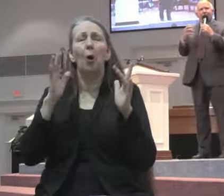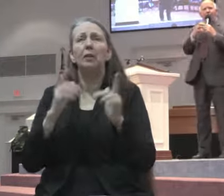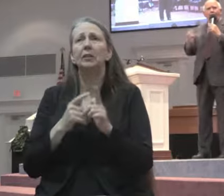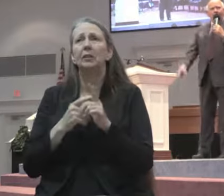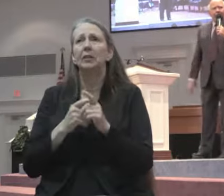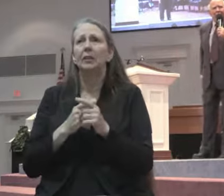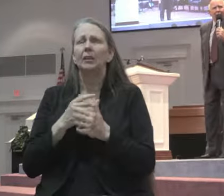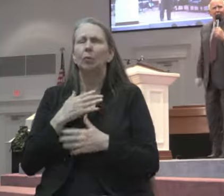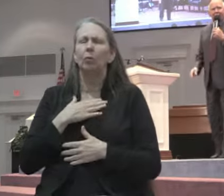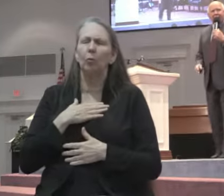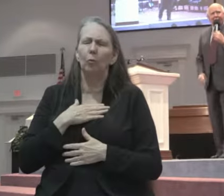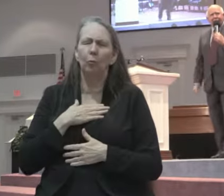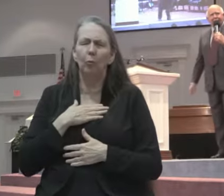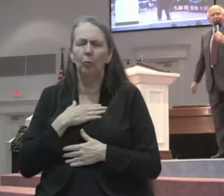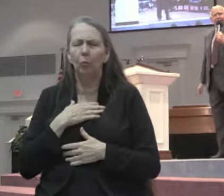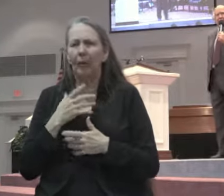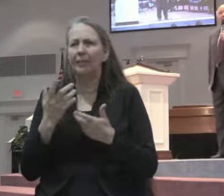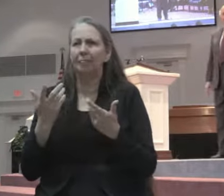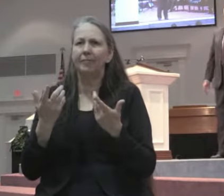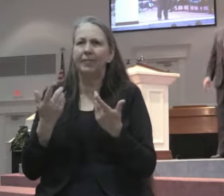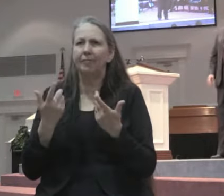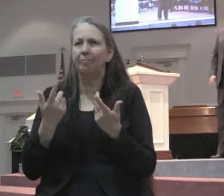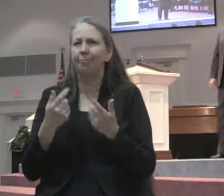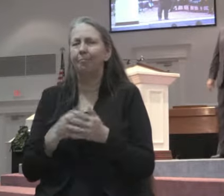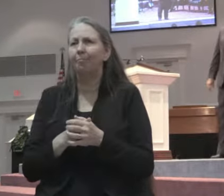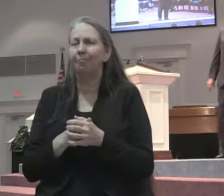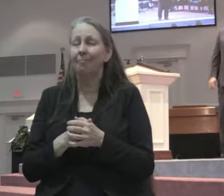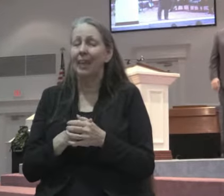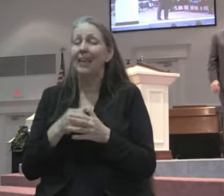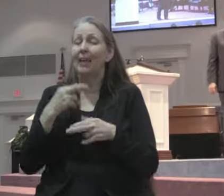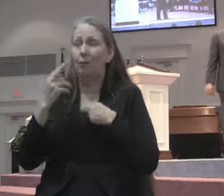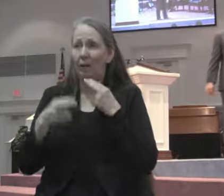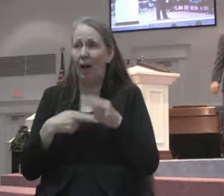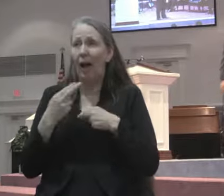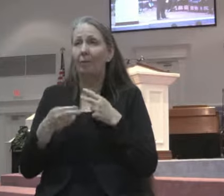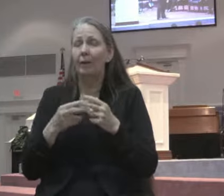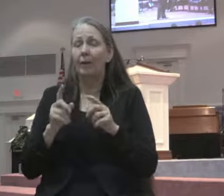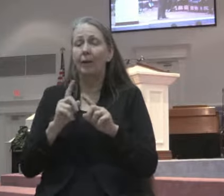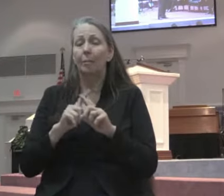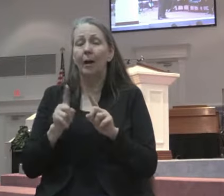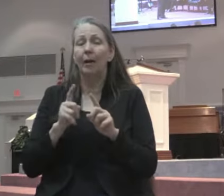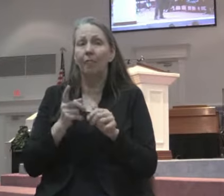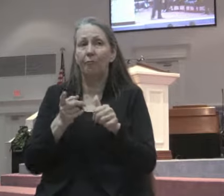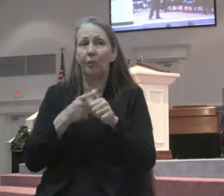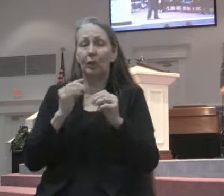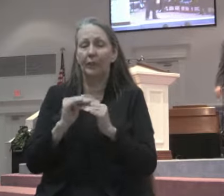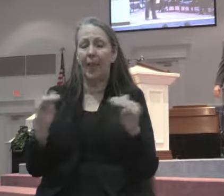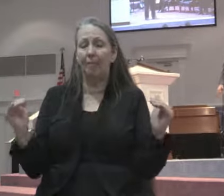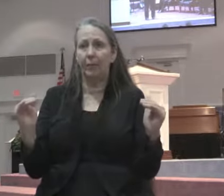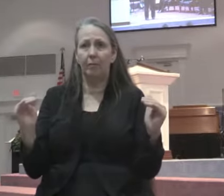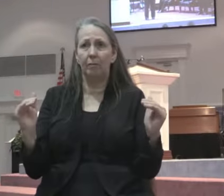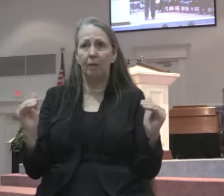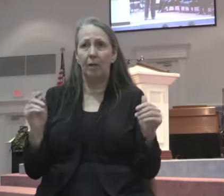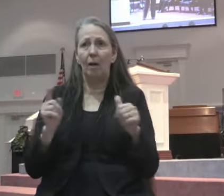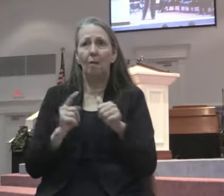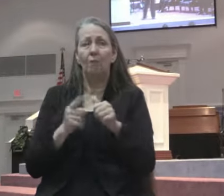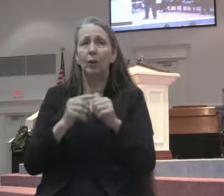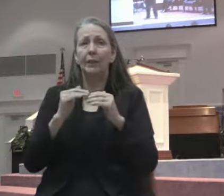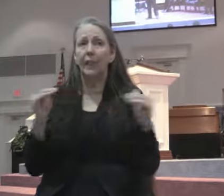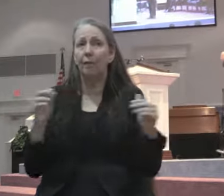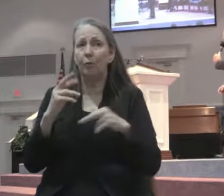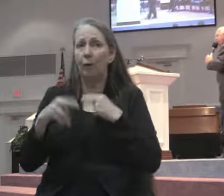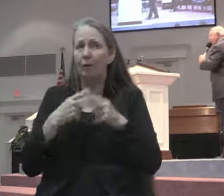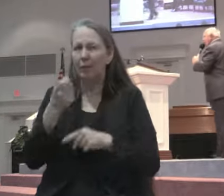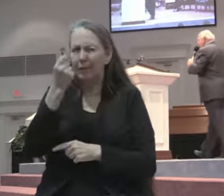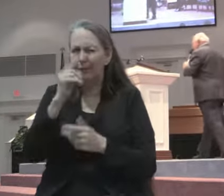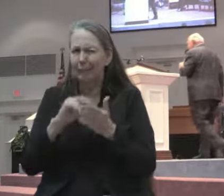just some bones coming together. That was a revival, but it was only the first level of it, Brother Arnold.